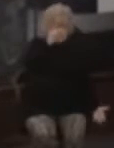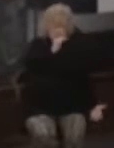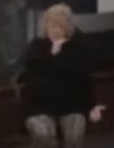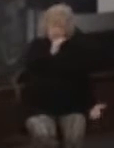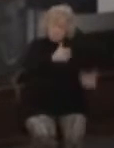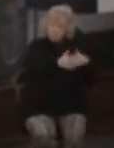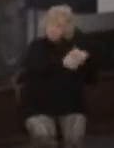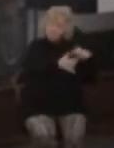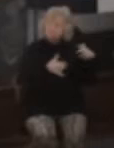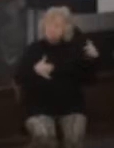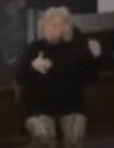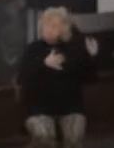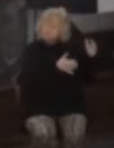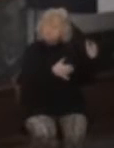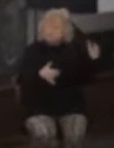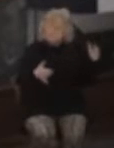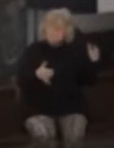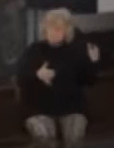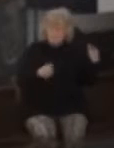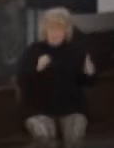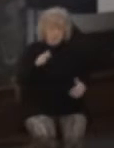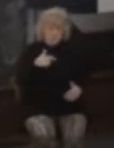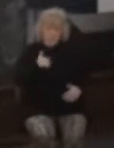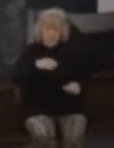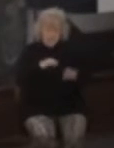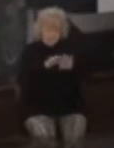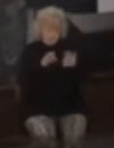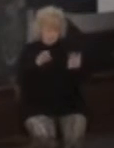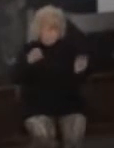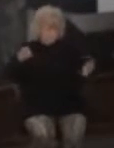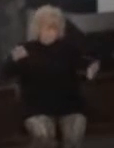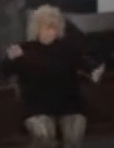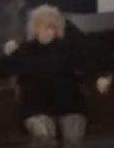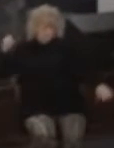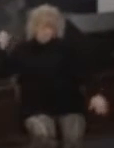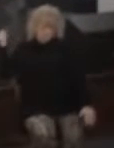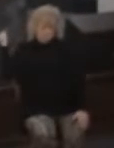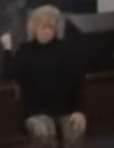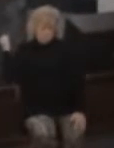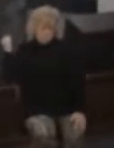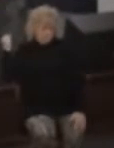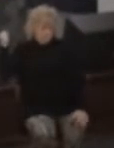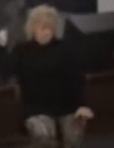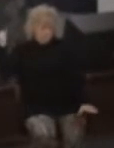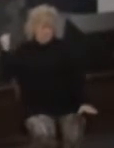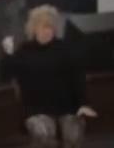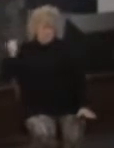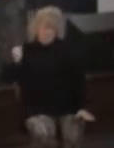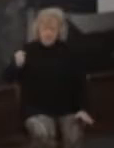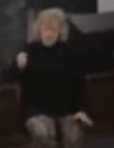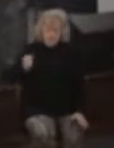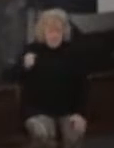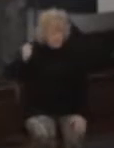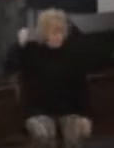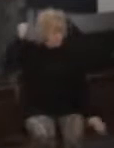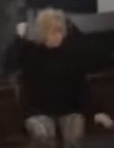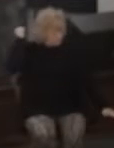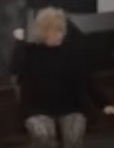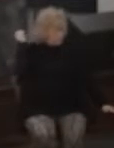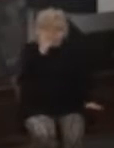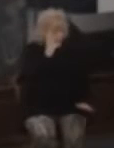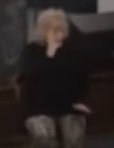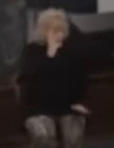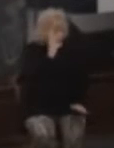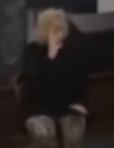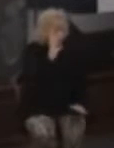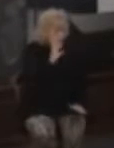spear in his. And this harmful spirit from God comes forcefully upon Saul. And he throws the spear at David,